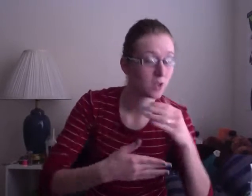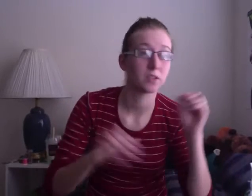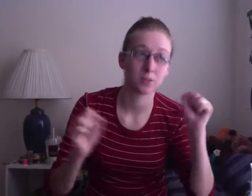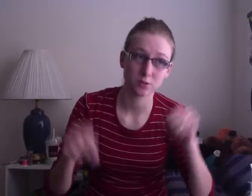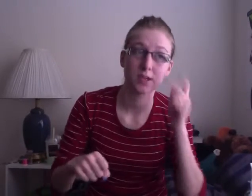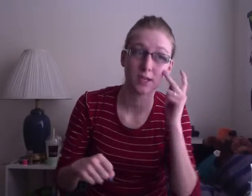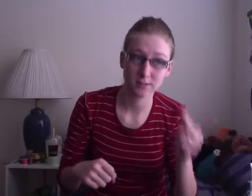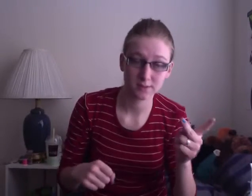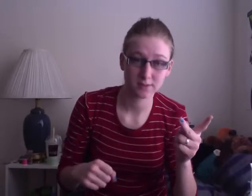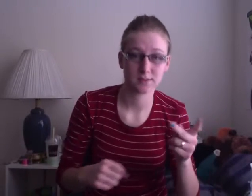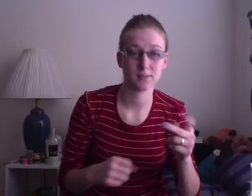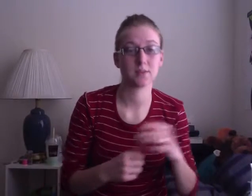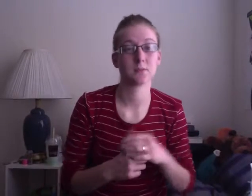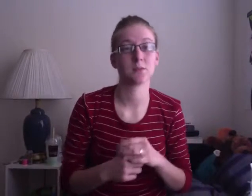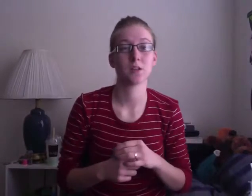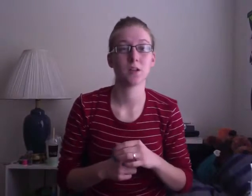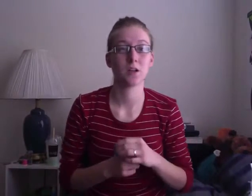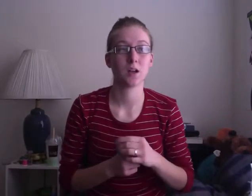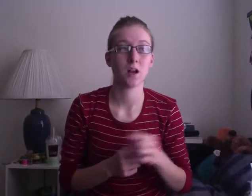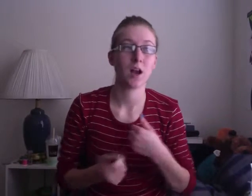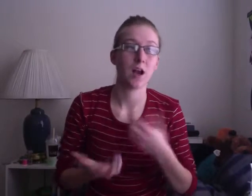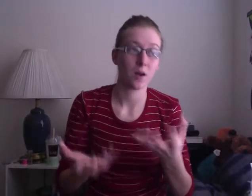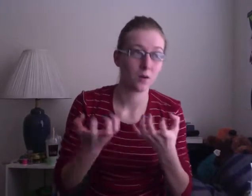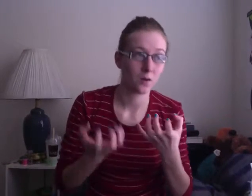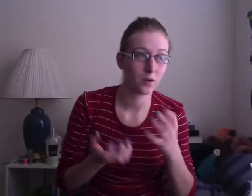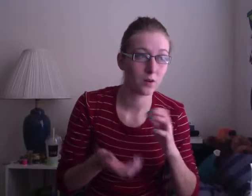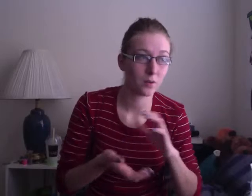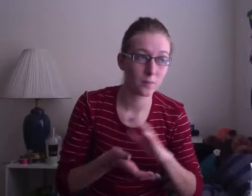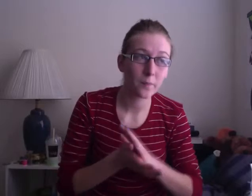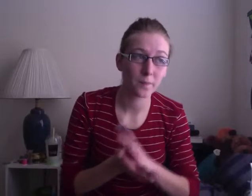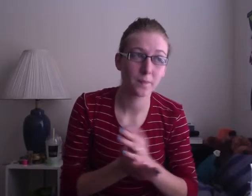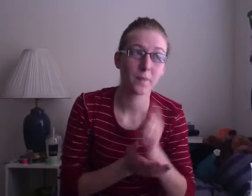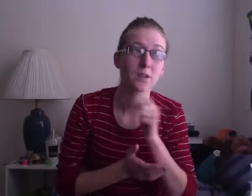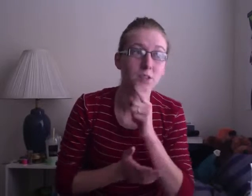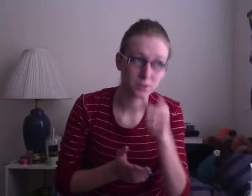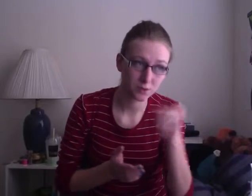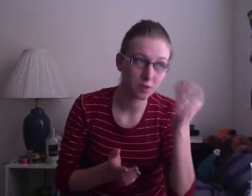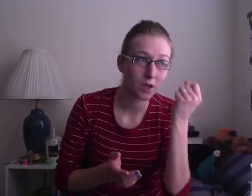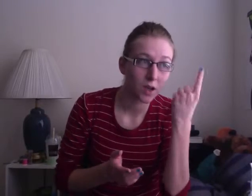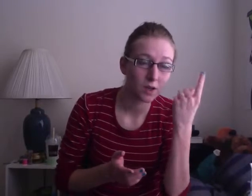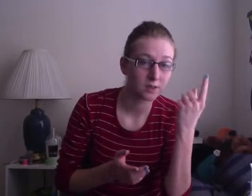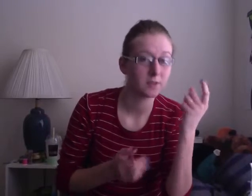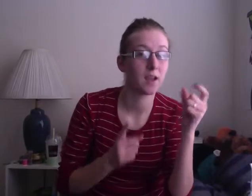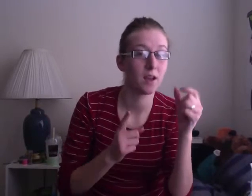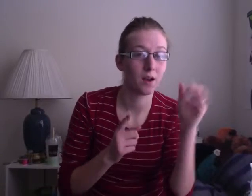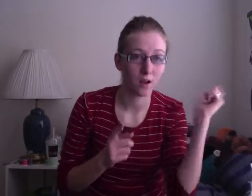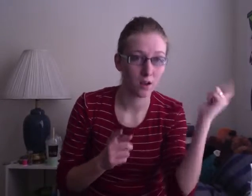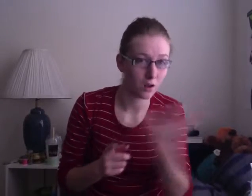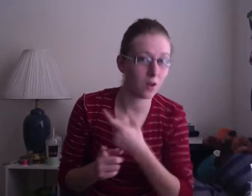those words one at a time and make sure you understand each one of those. So copy it down as we